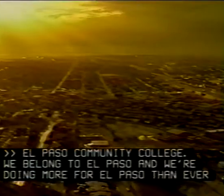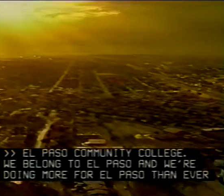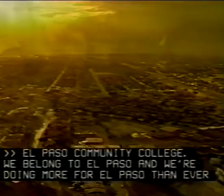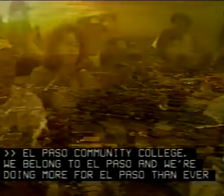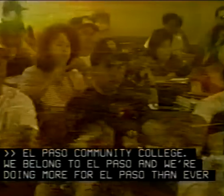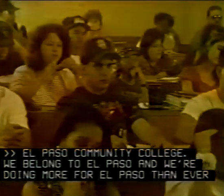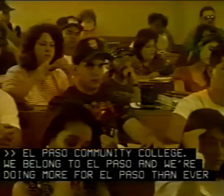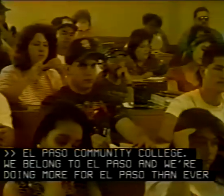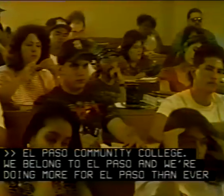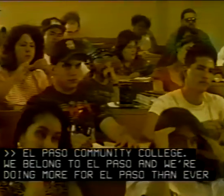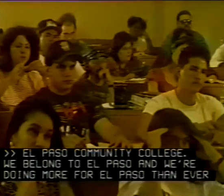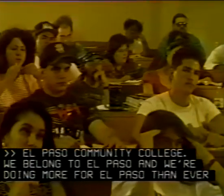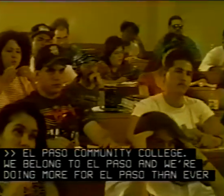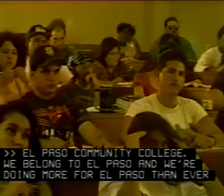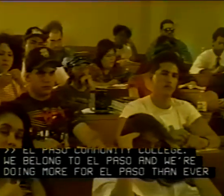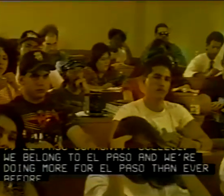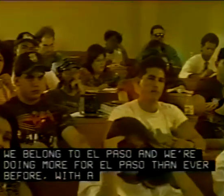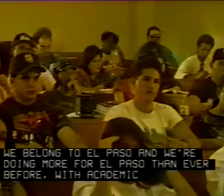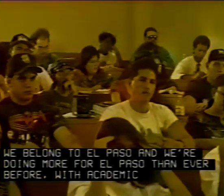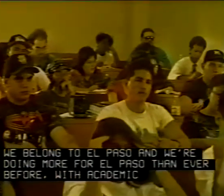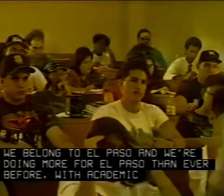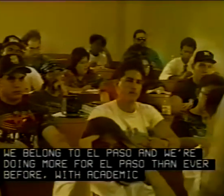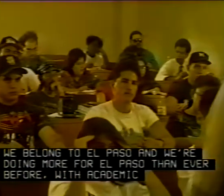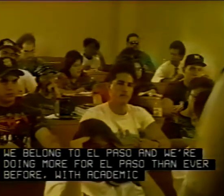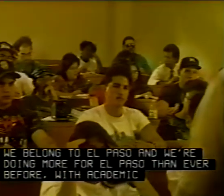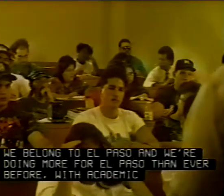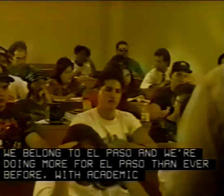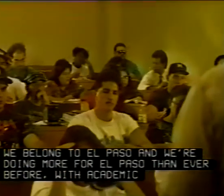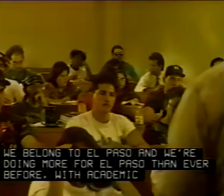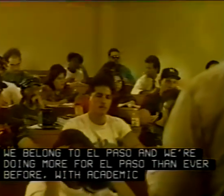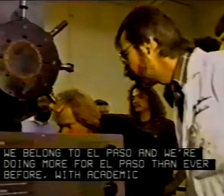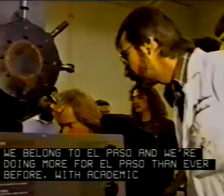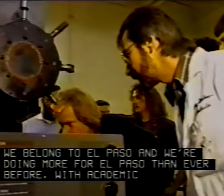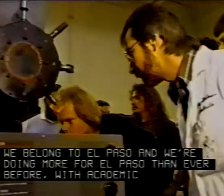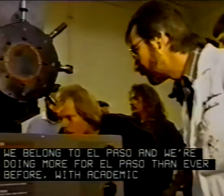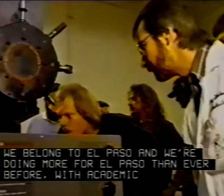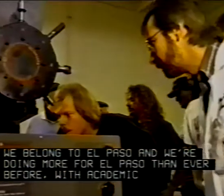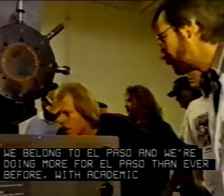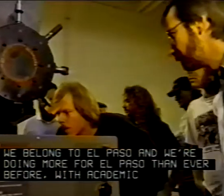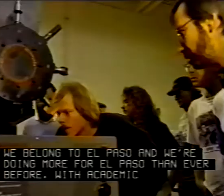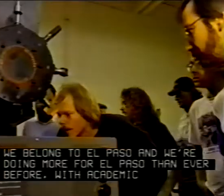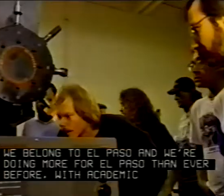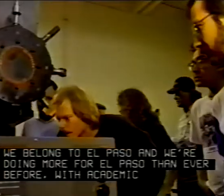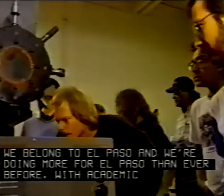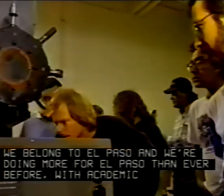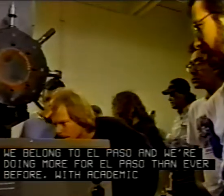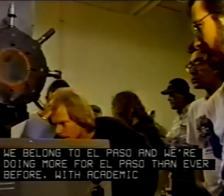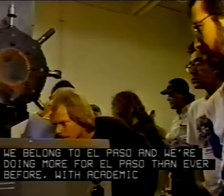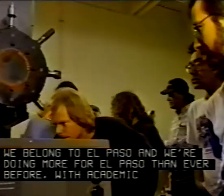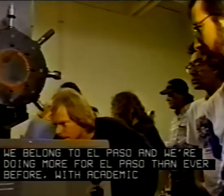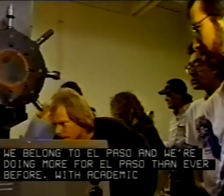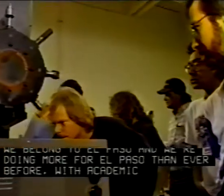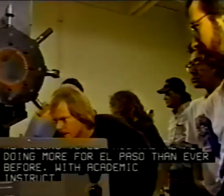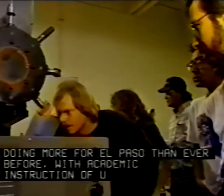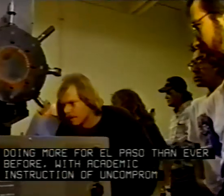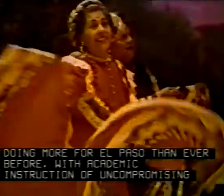With academic instruction of uncompromising quality and job skills training in advanced technology, with